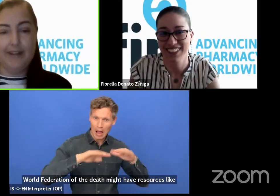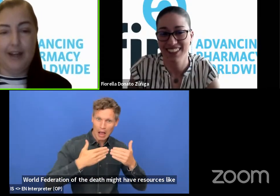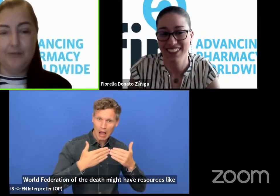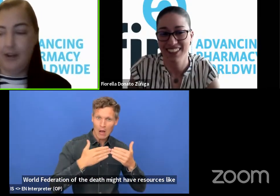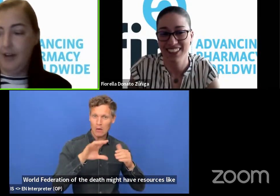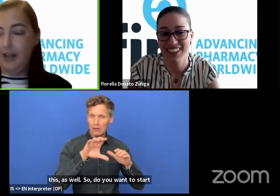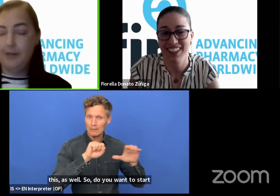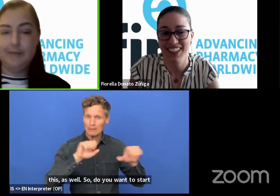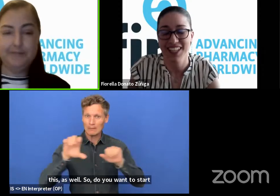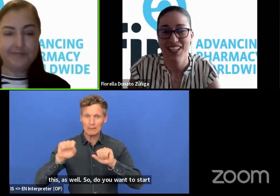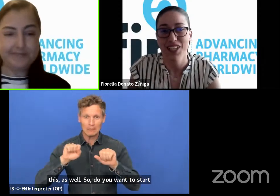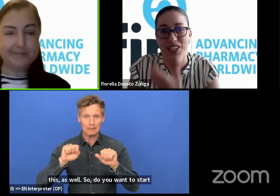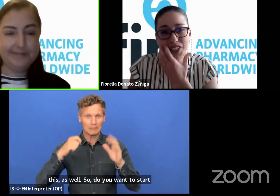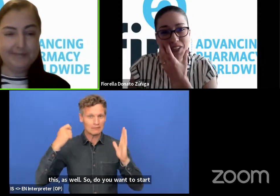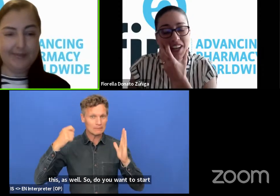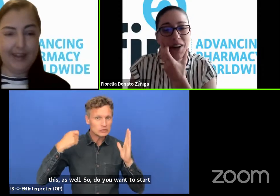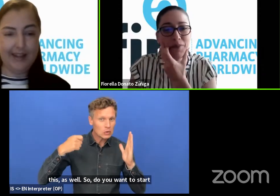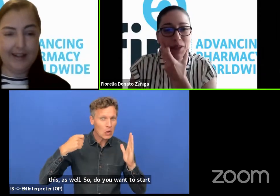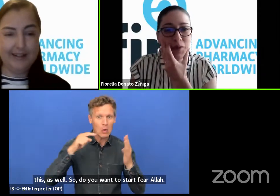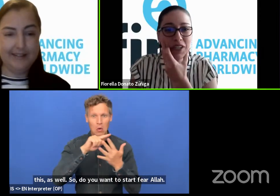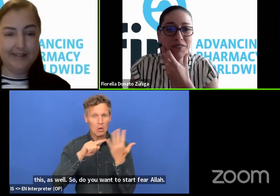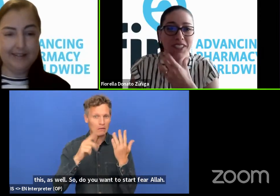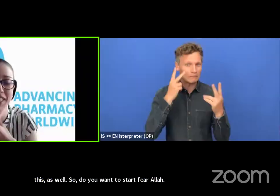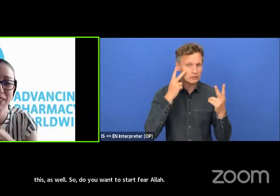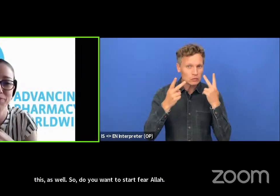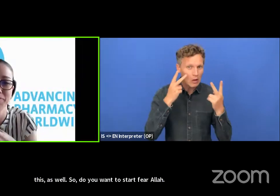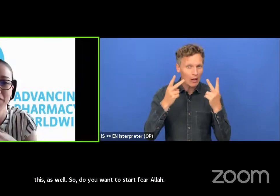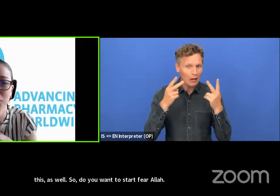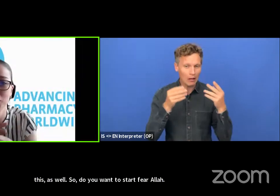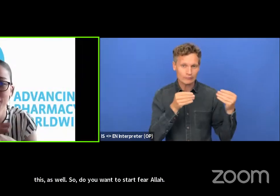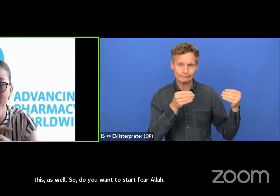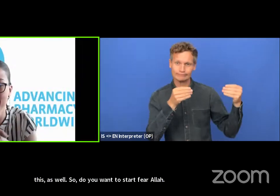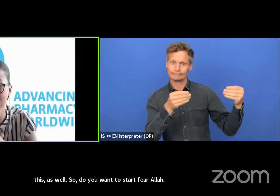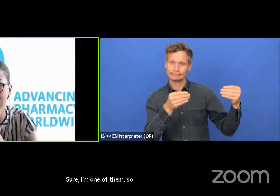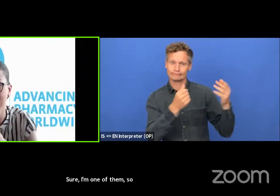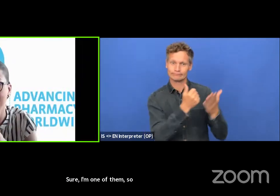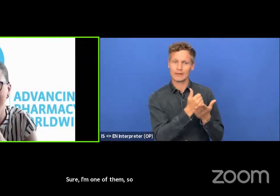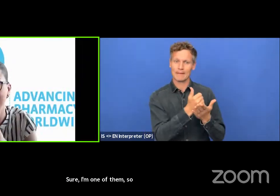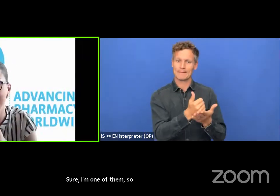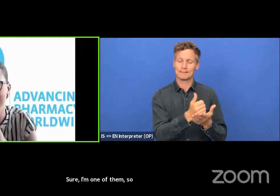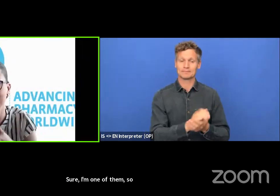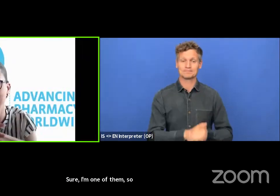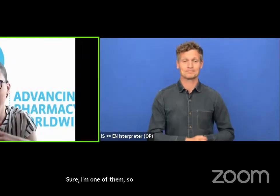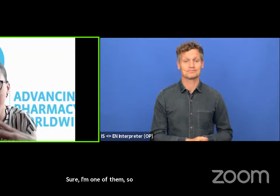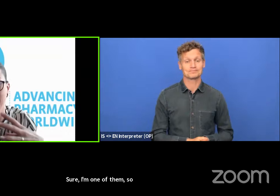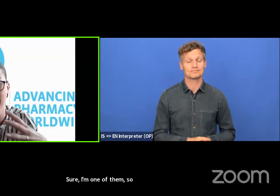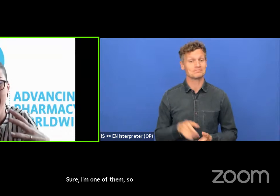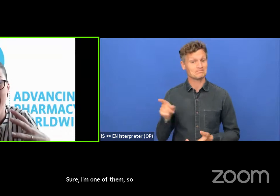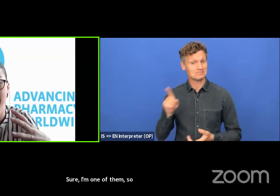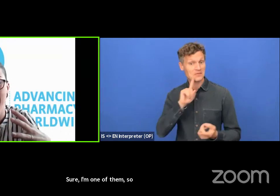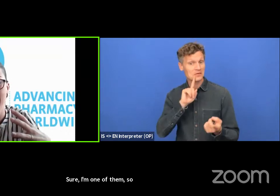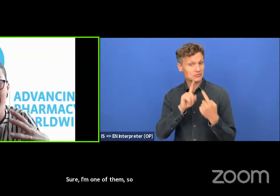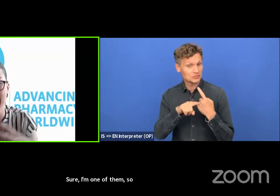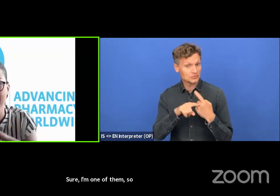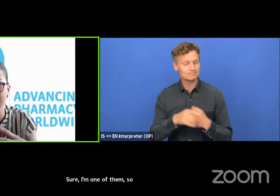you want to start, Fiorella? Sure. One of the tools I mentioned is a